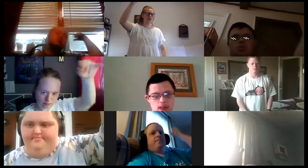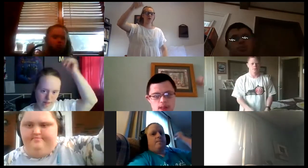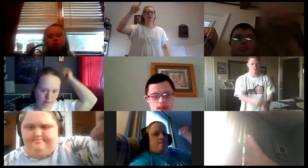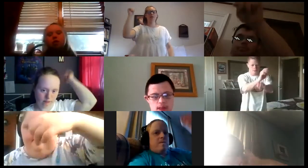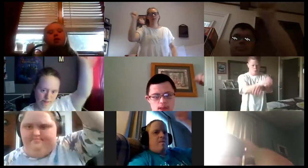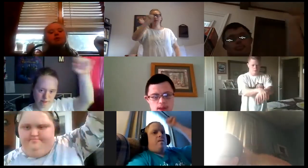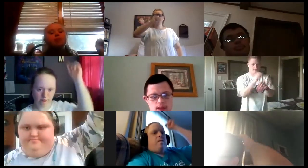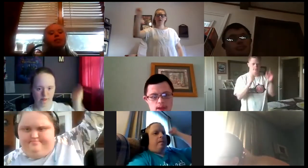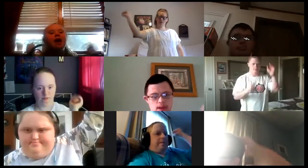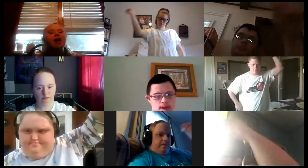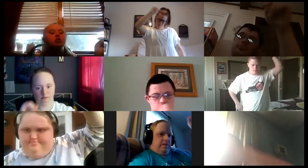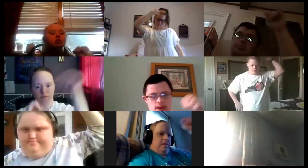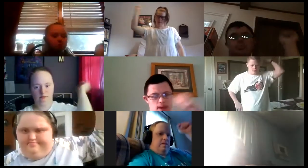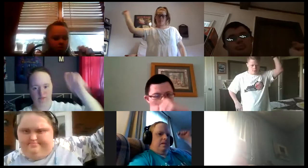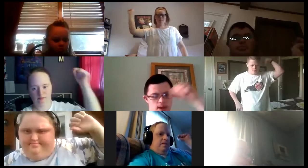i'm